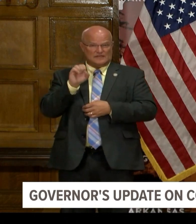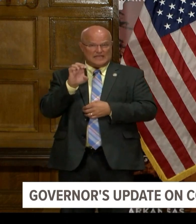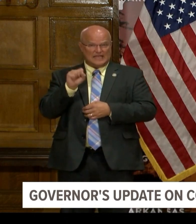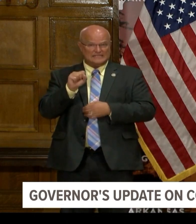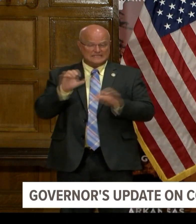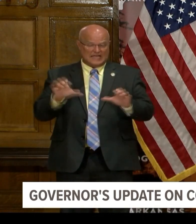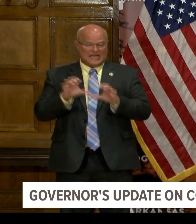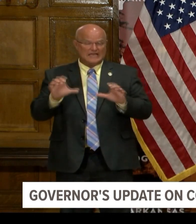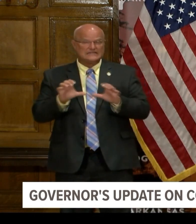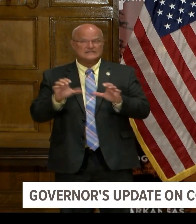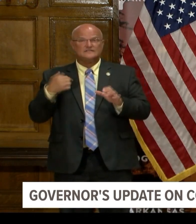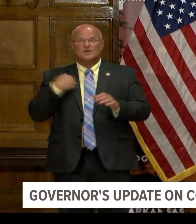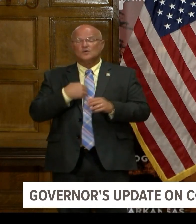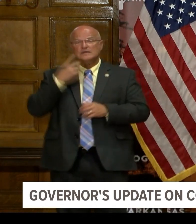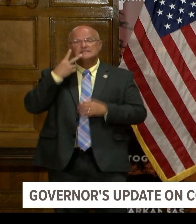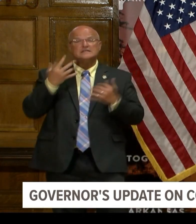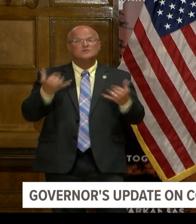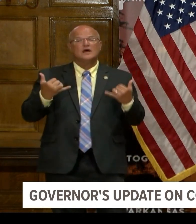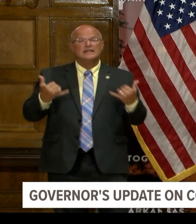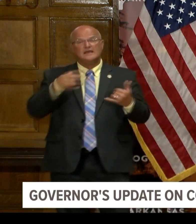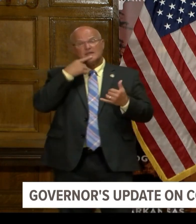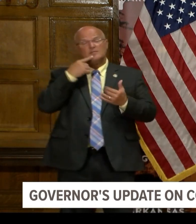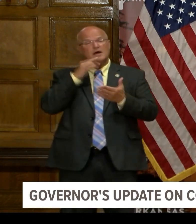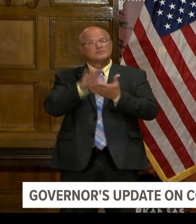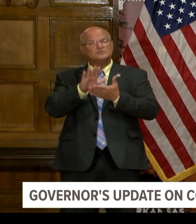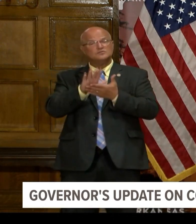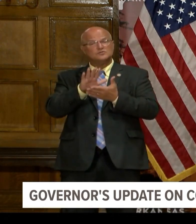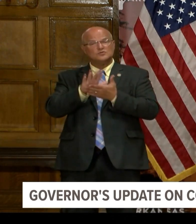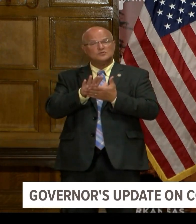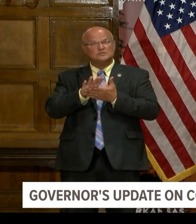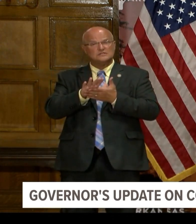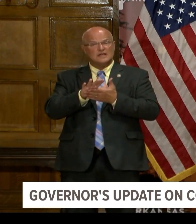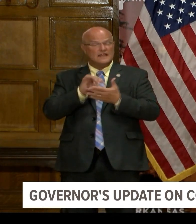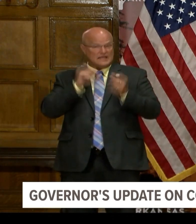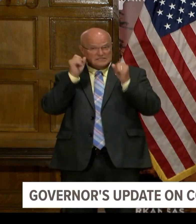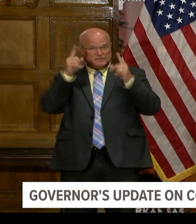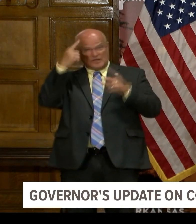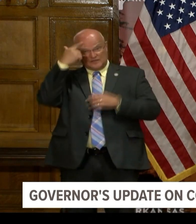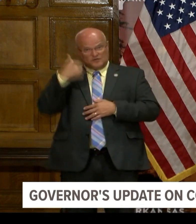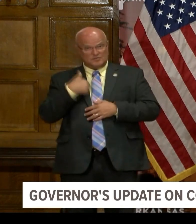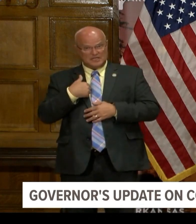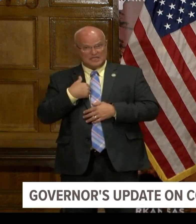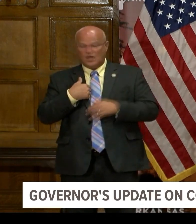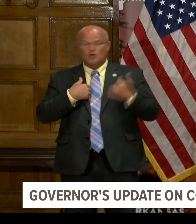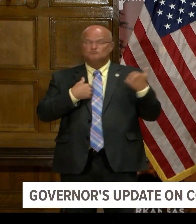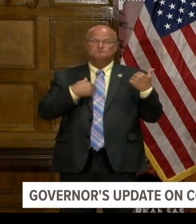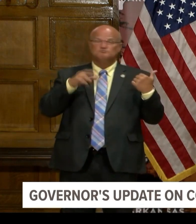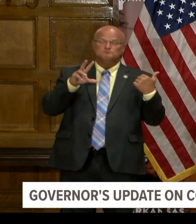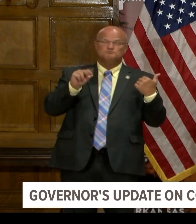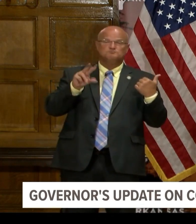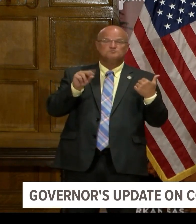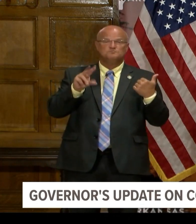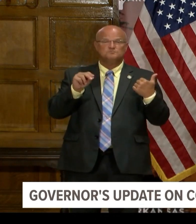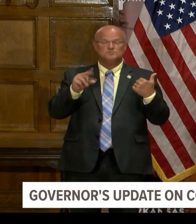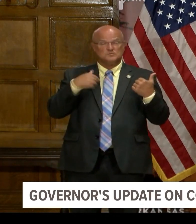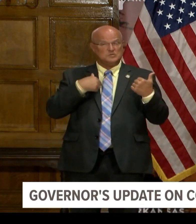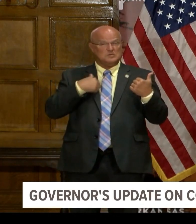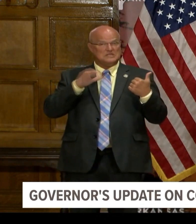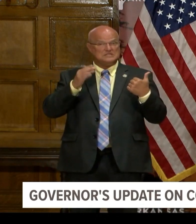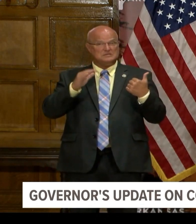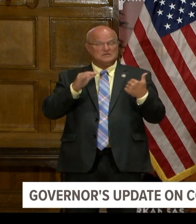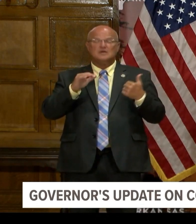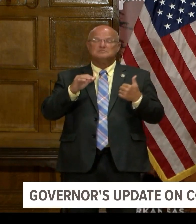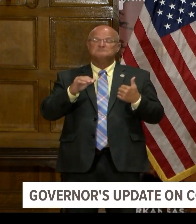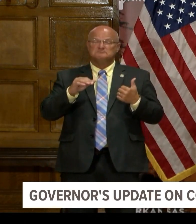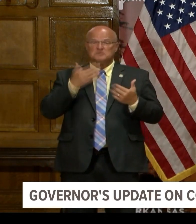active cases that we see right now in our public schools, was that a surprise to me? No. To me, it seems like a very